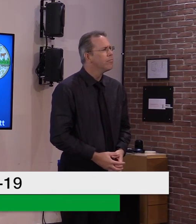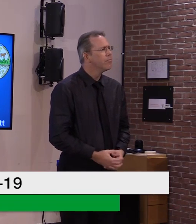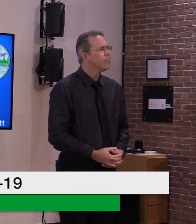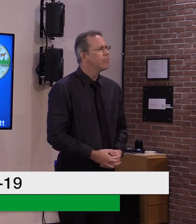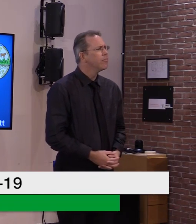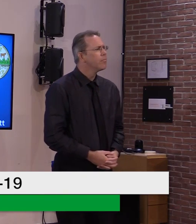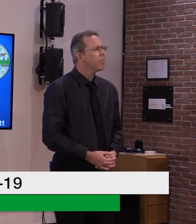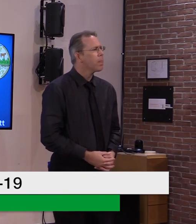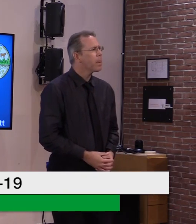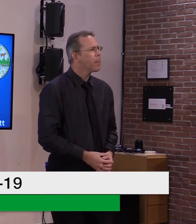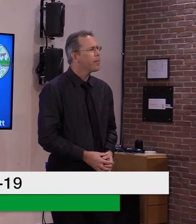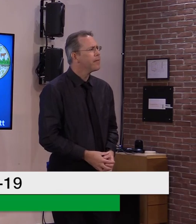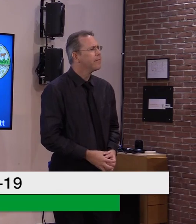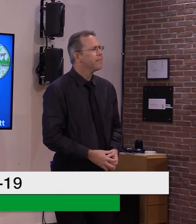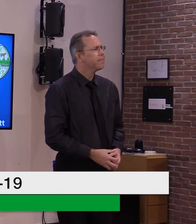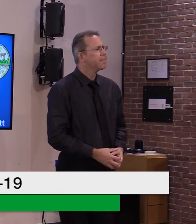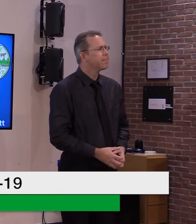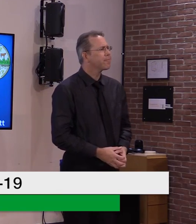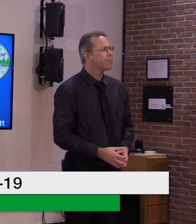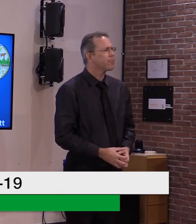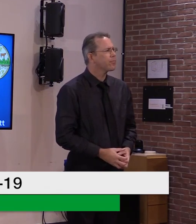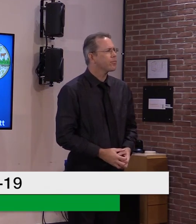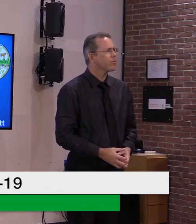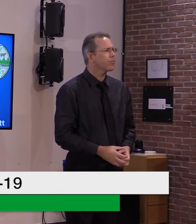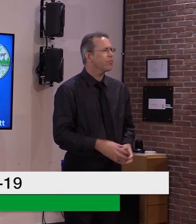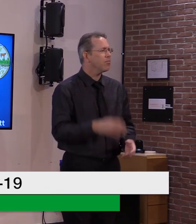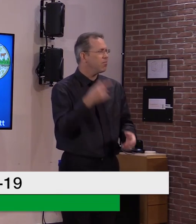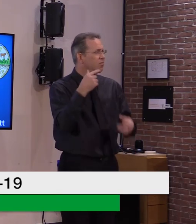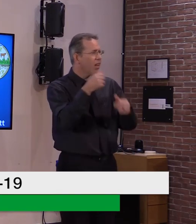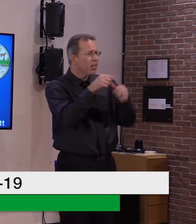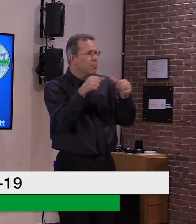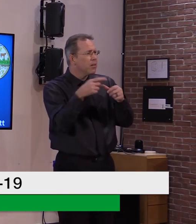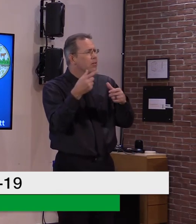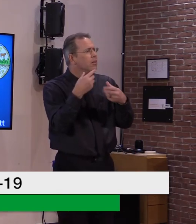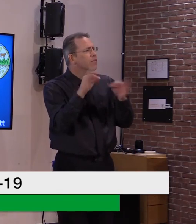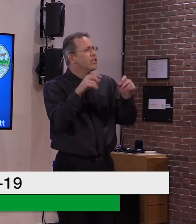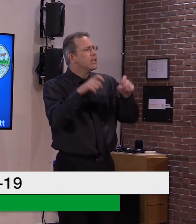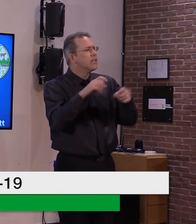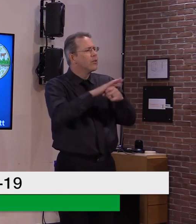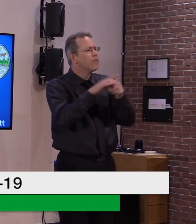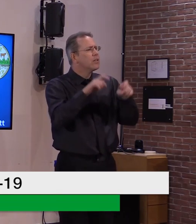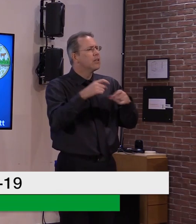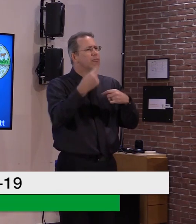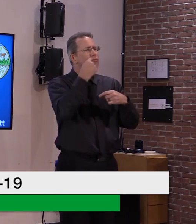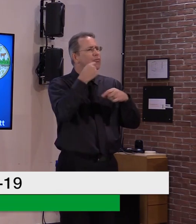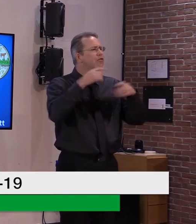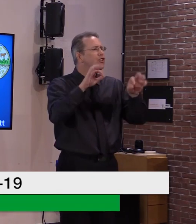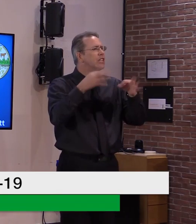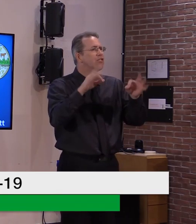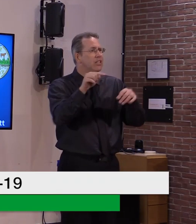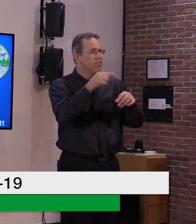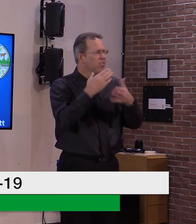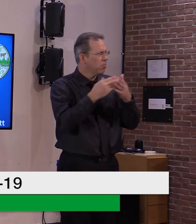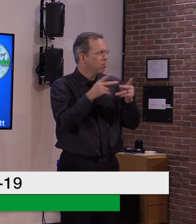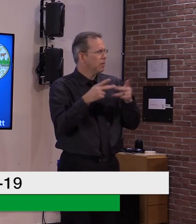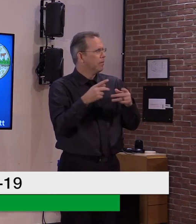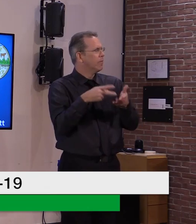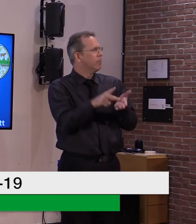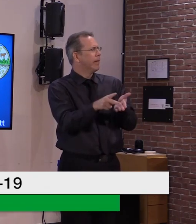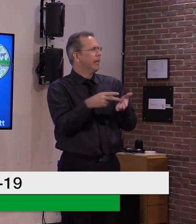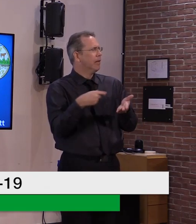answer that but i think we've been there is no no charge for the testing um secretary smith